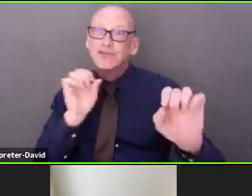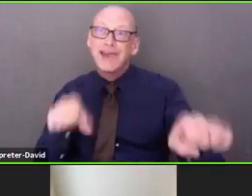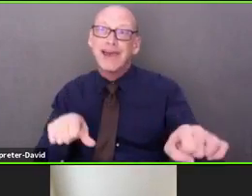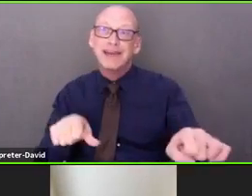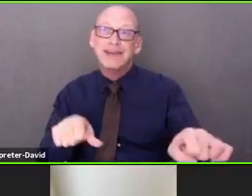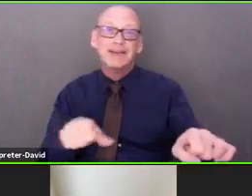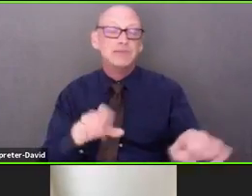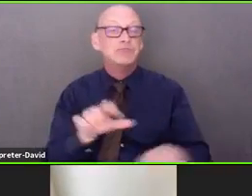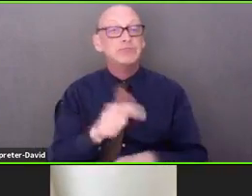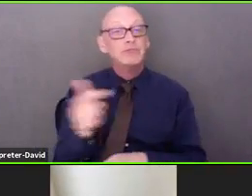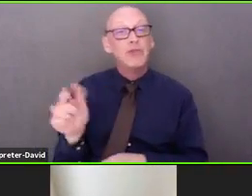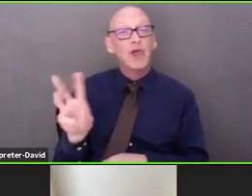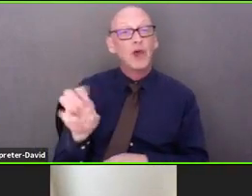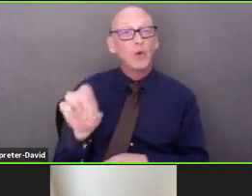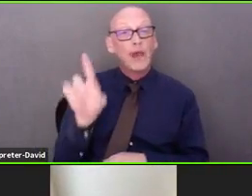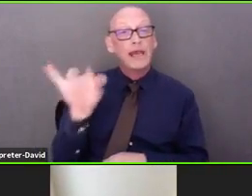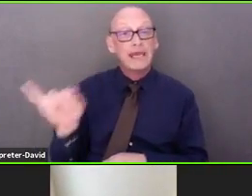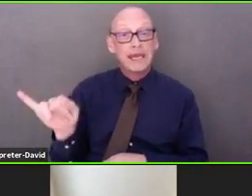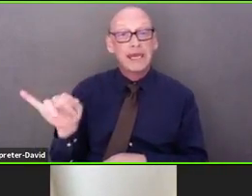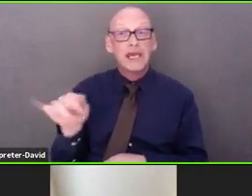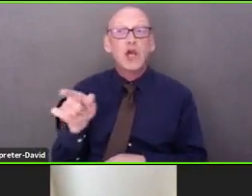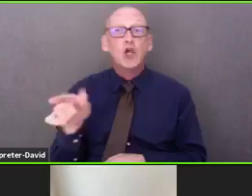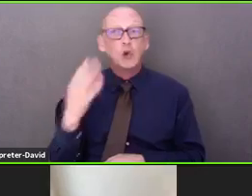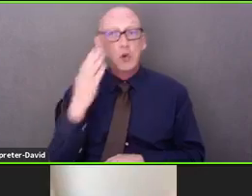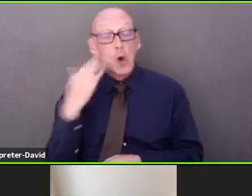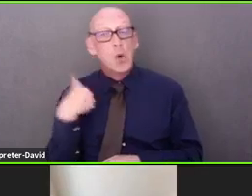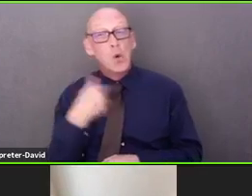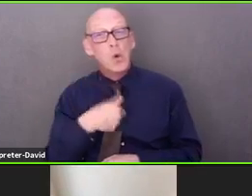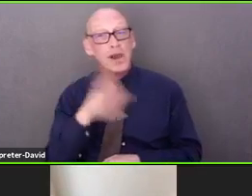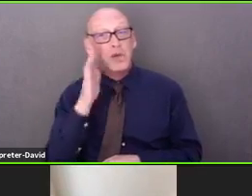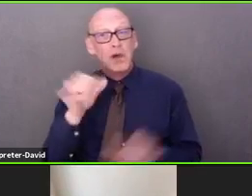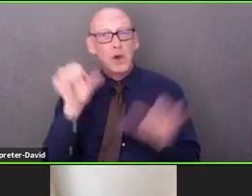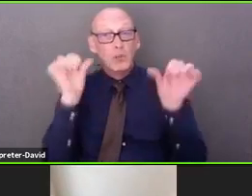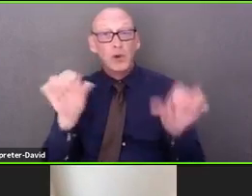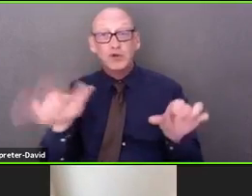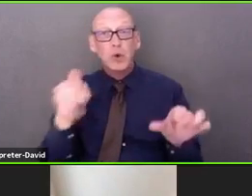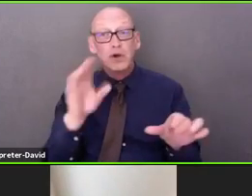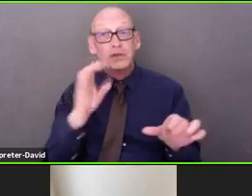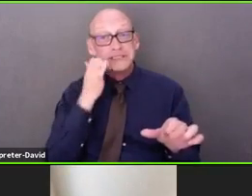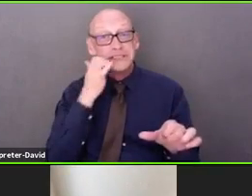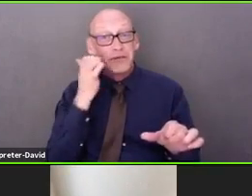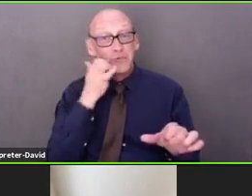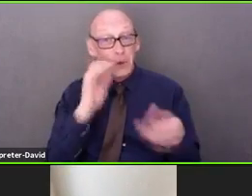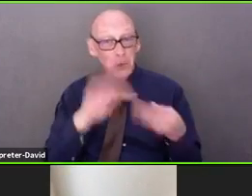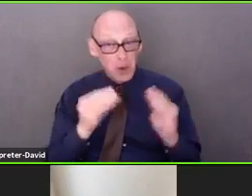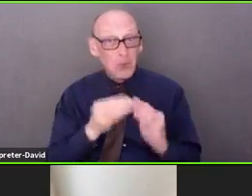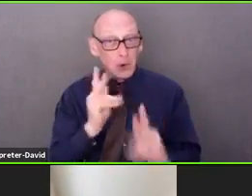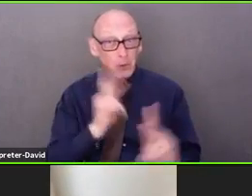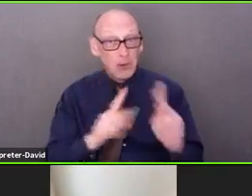That's great, Karen. We're going to post your cell number, so all those folks that need some help, they're going to be calling. So